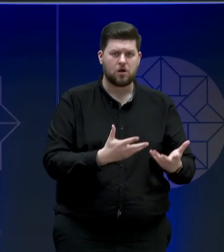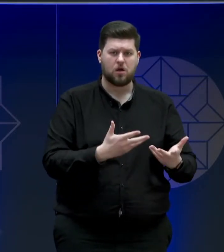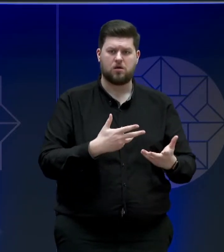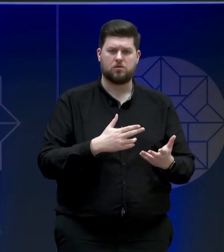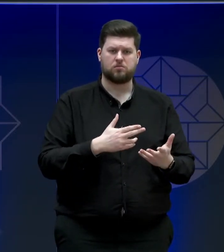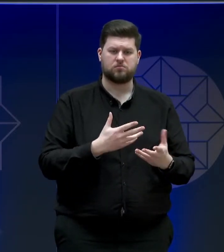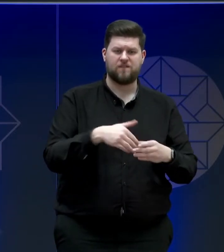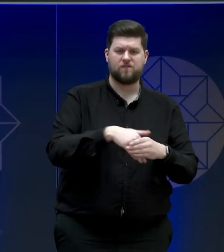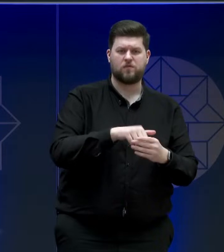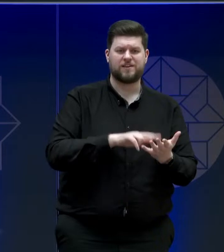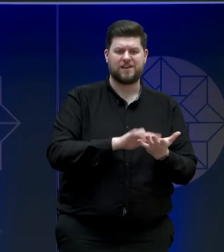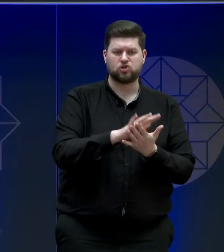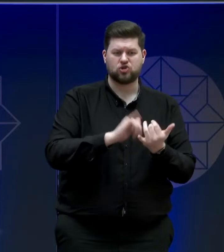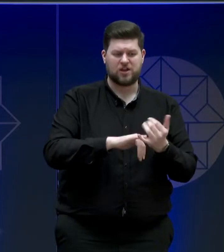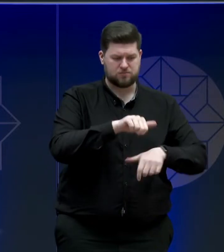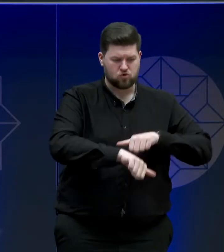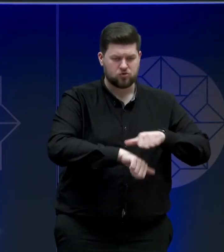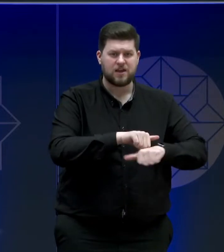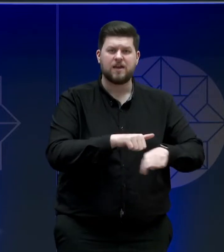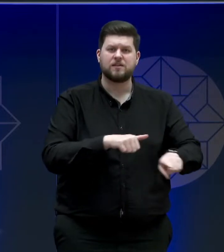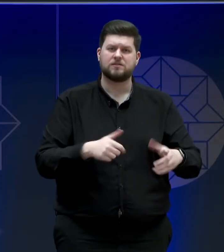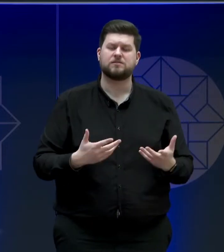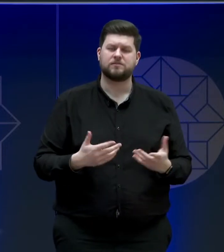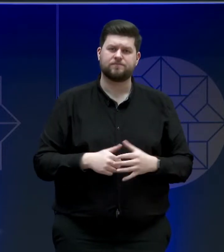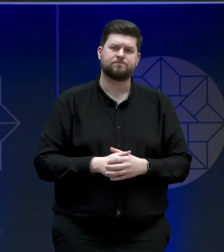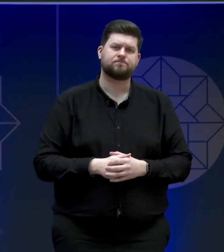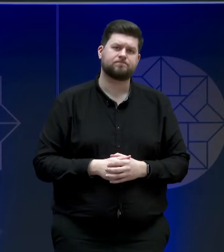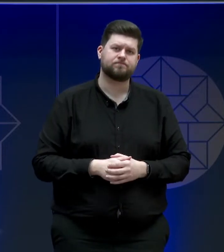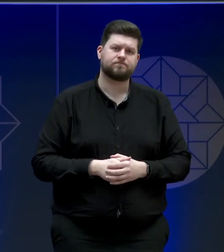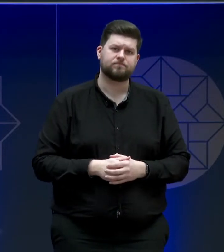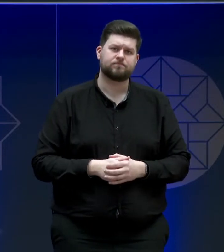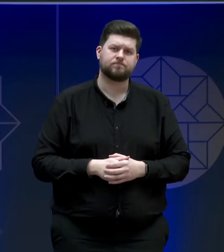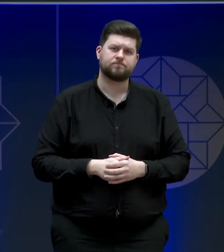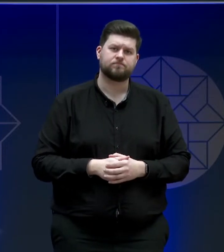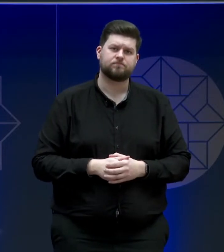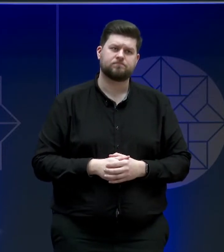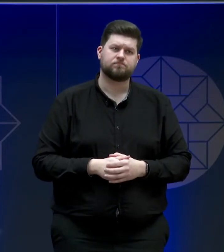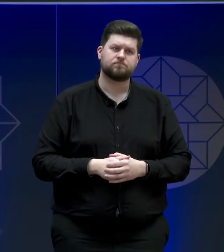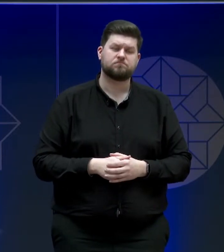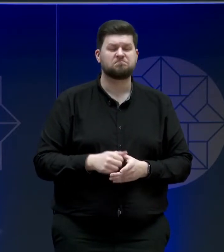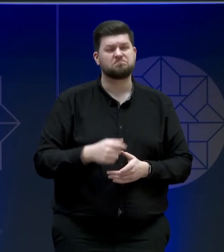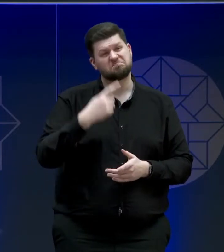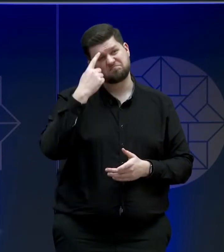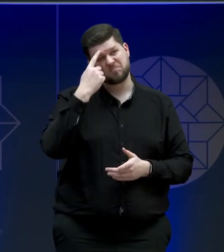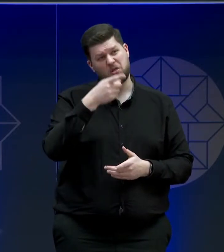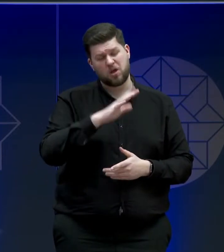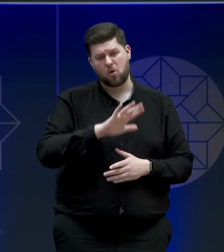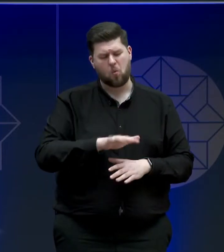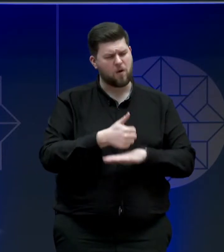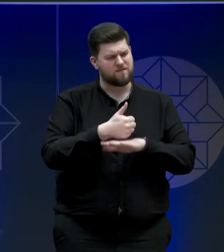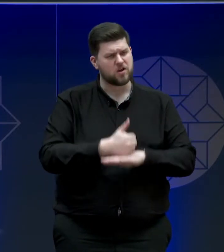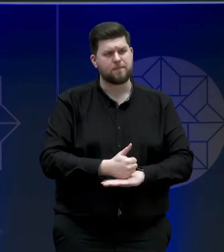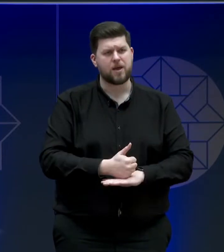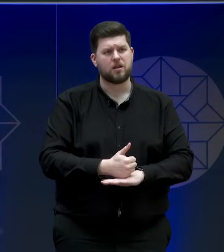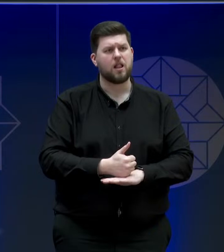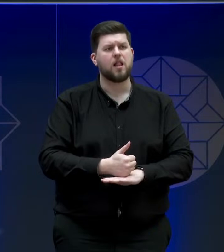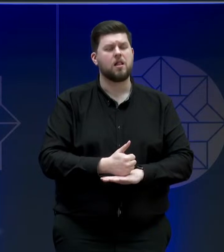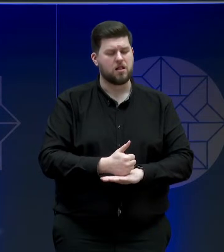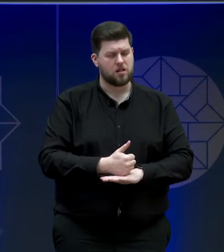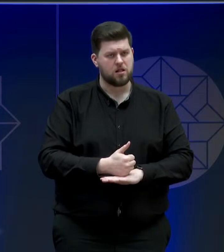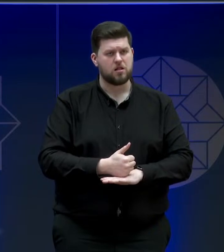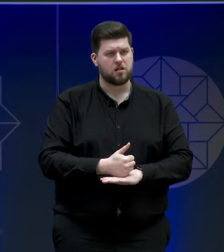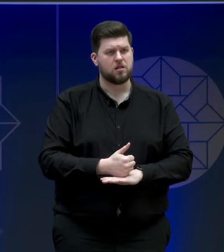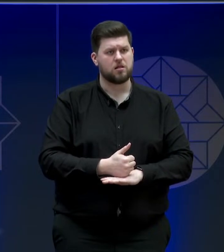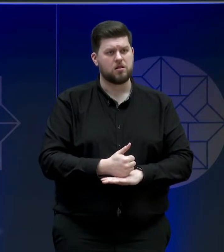the frailty of our own National Care Service at the moment. I think it's fundamental, Rachel, and